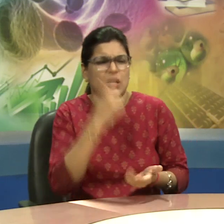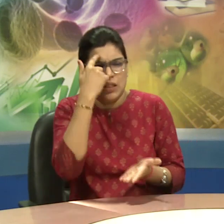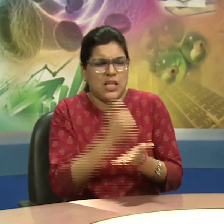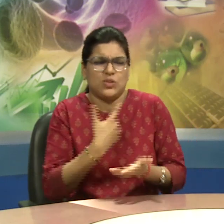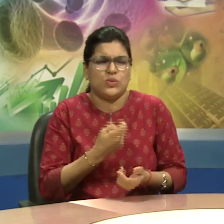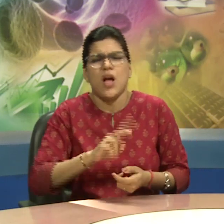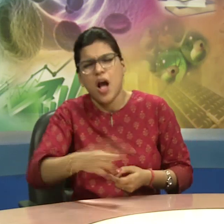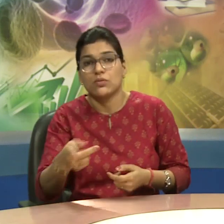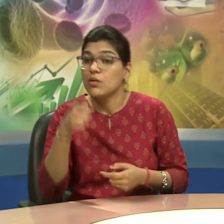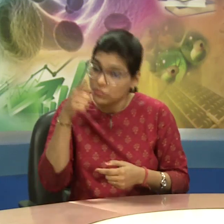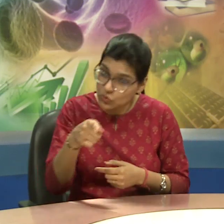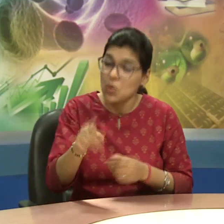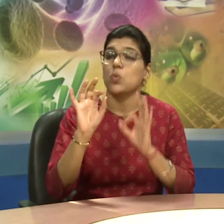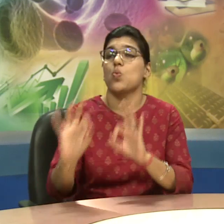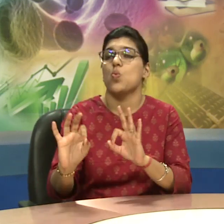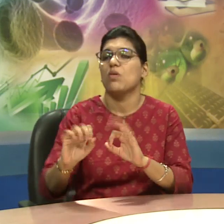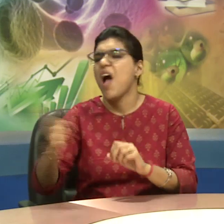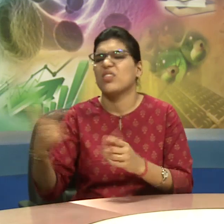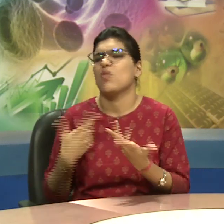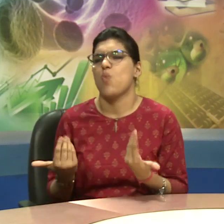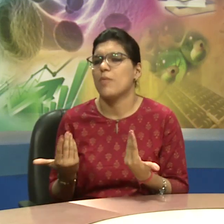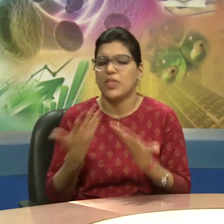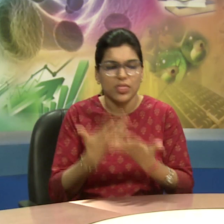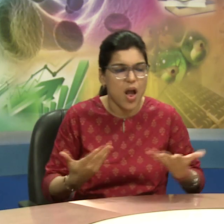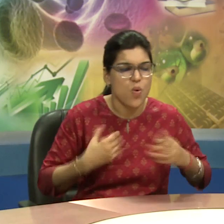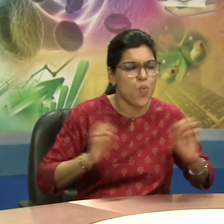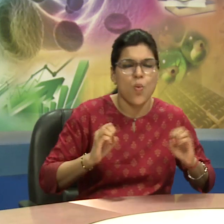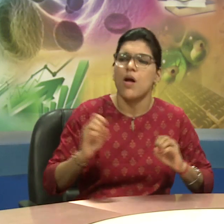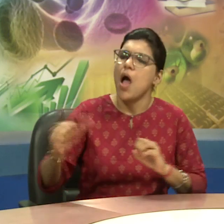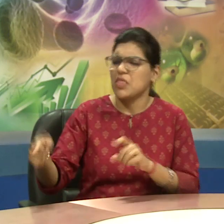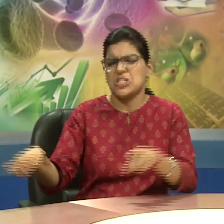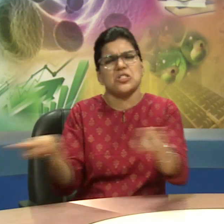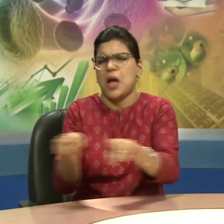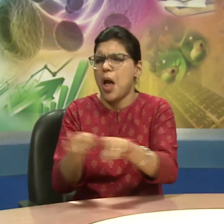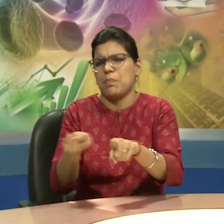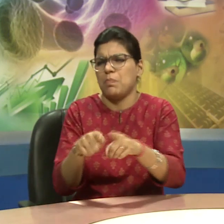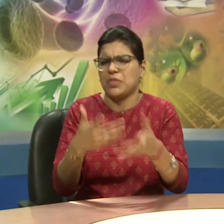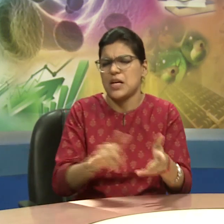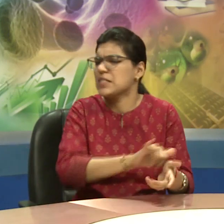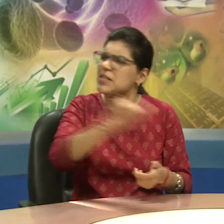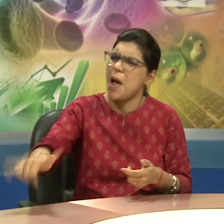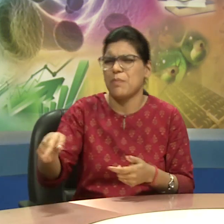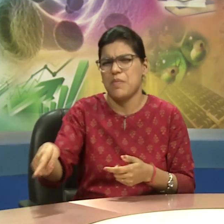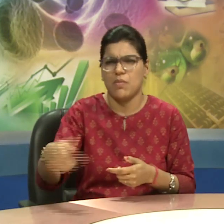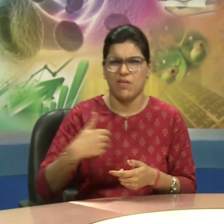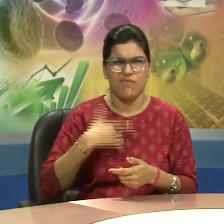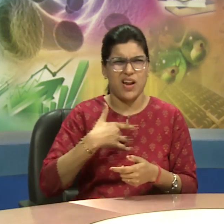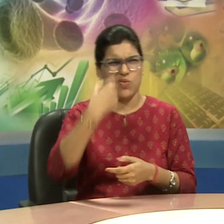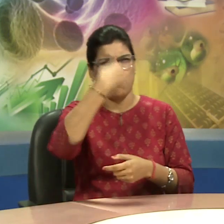to damage caused by unfair trade practice